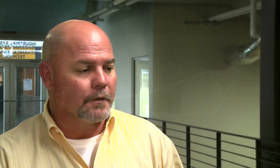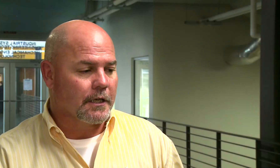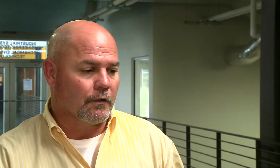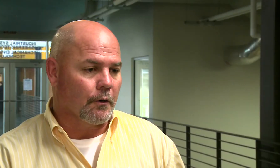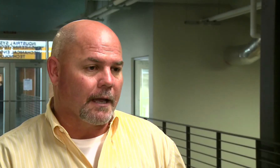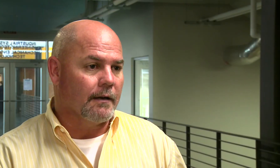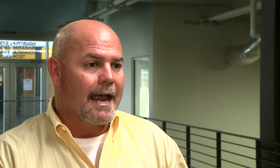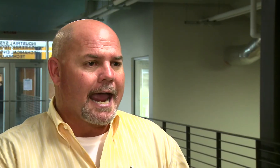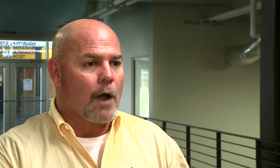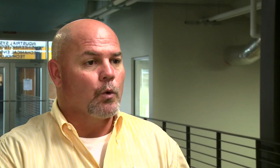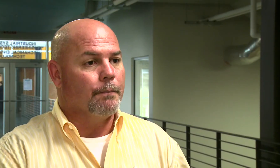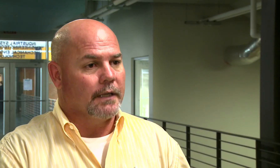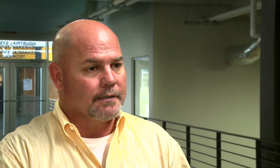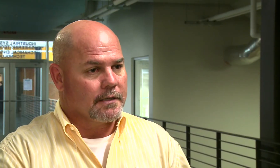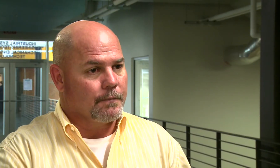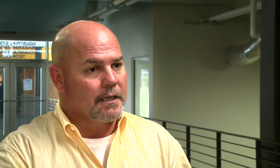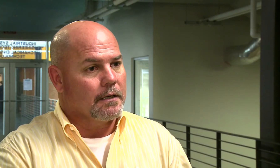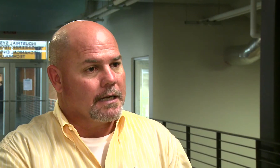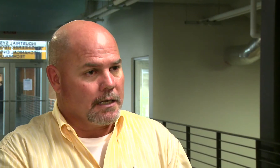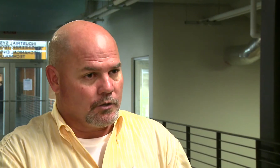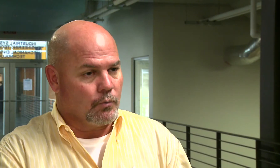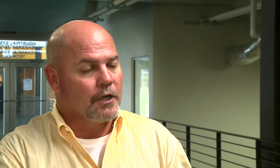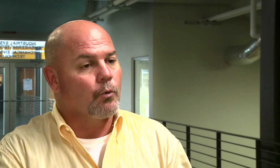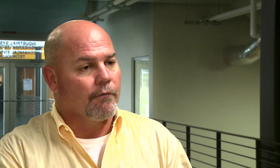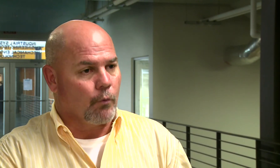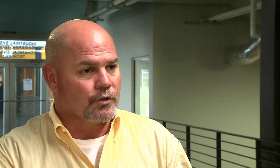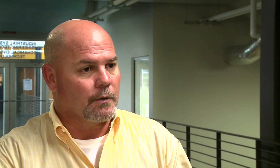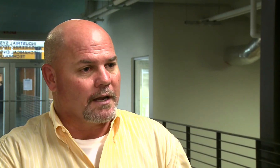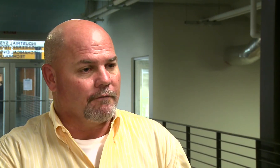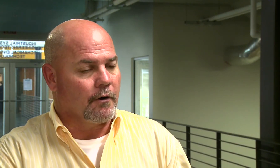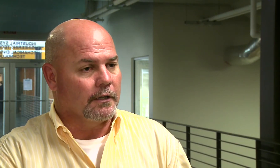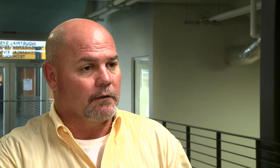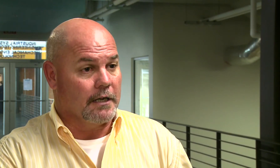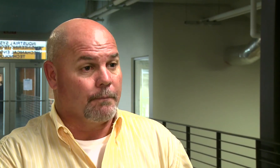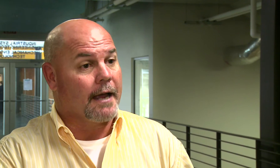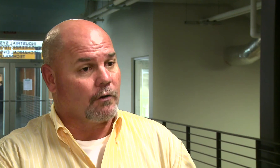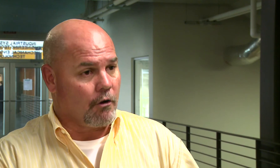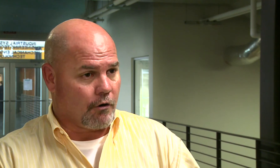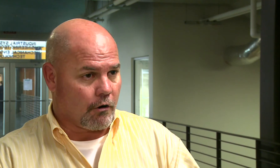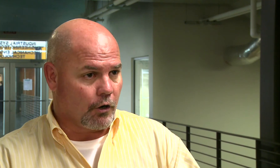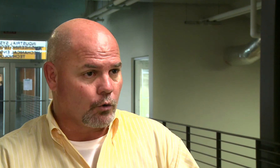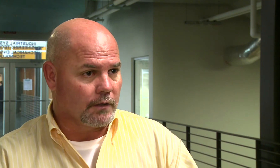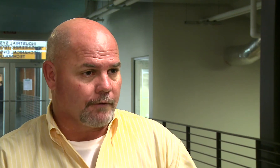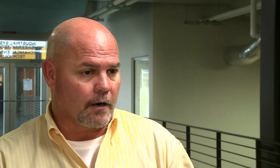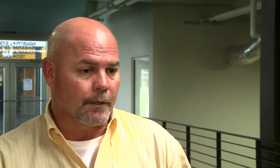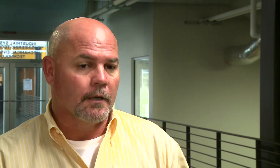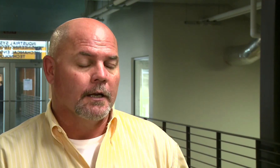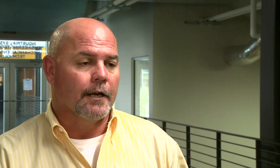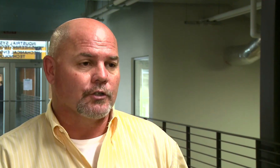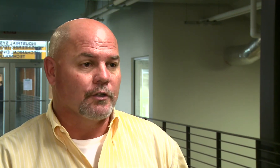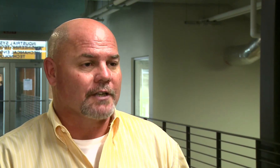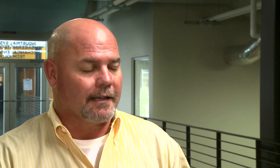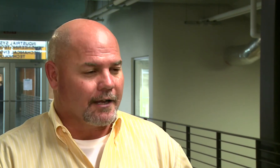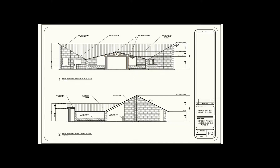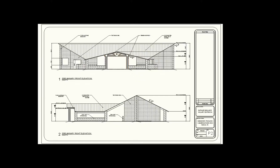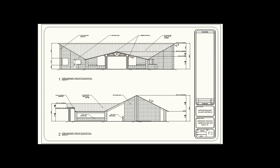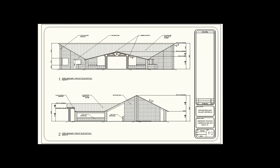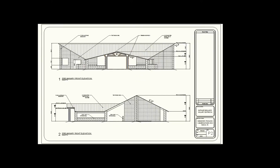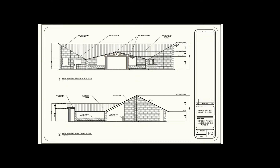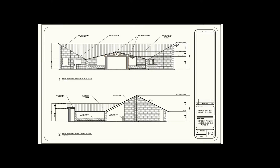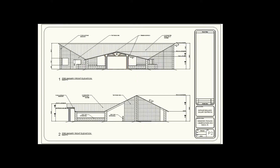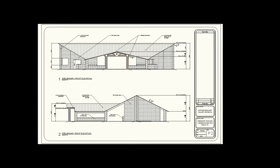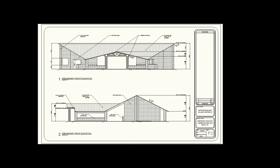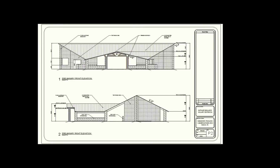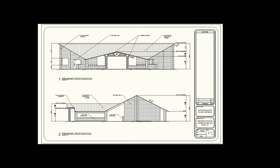We're very particular about how we place something into our forest, and that we have very little impact on our local environment. And so this allows us to